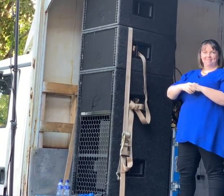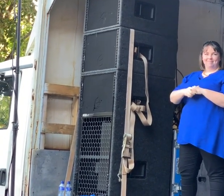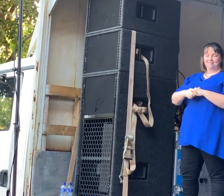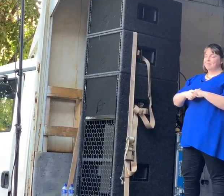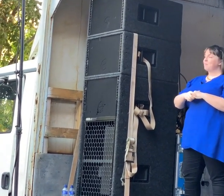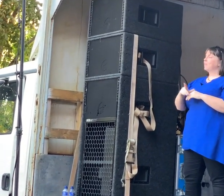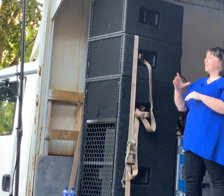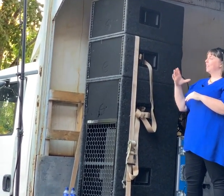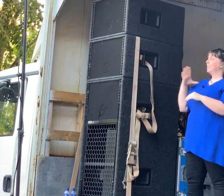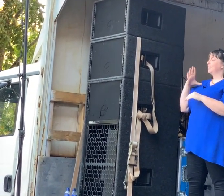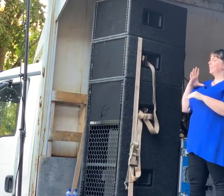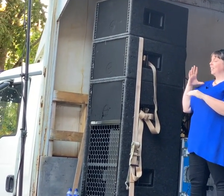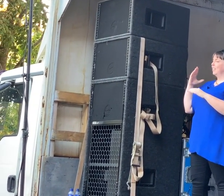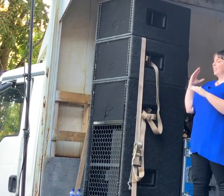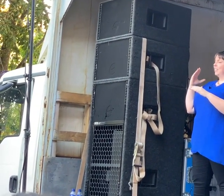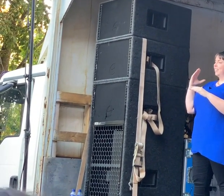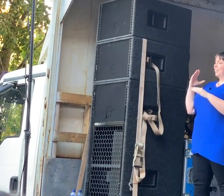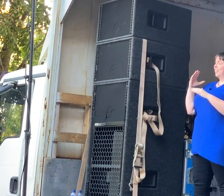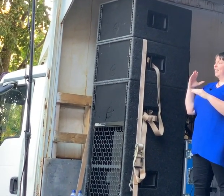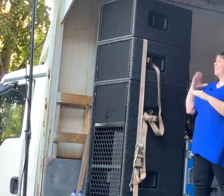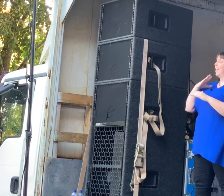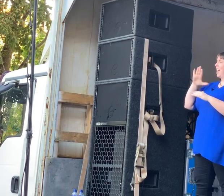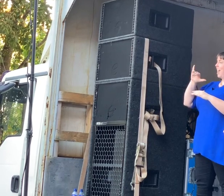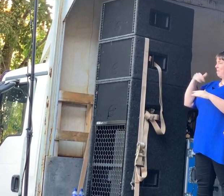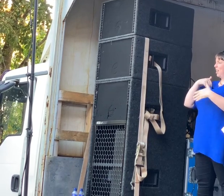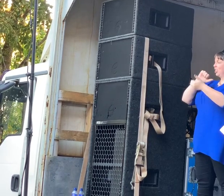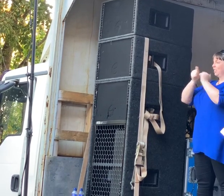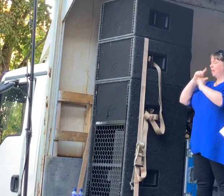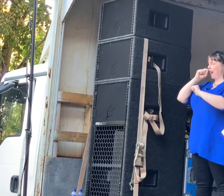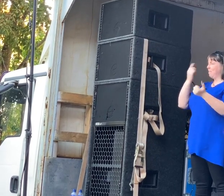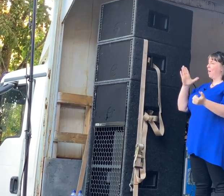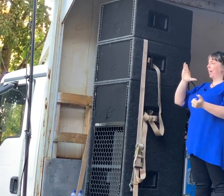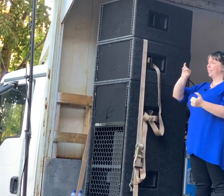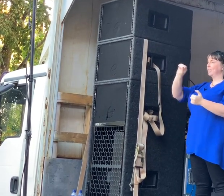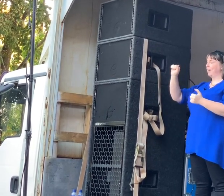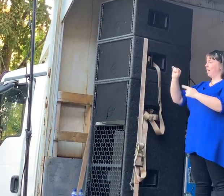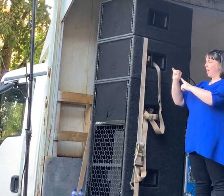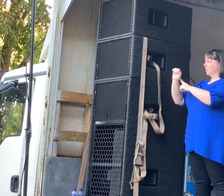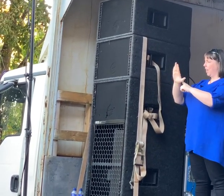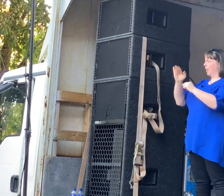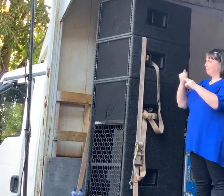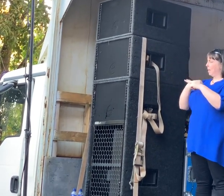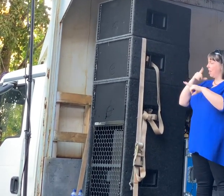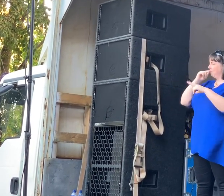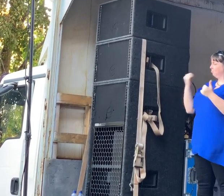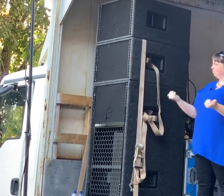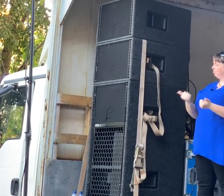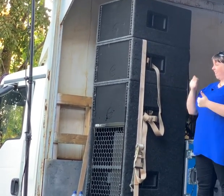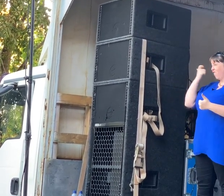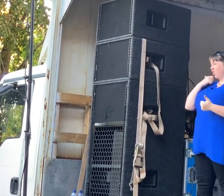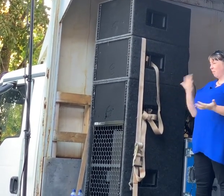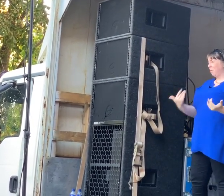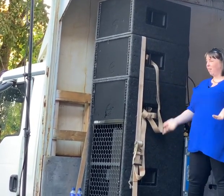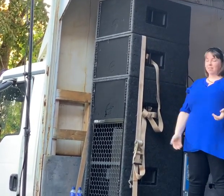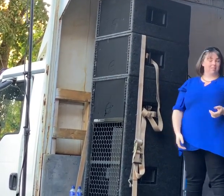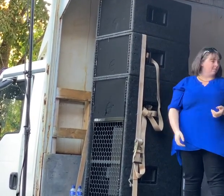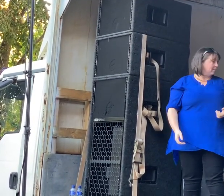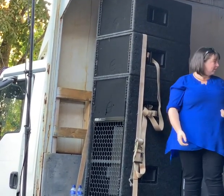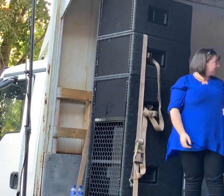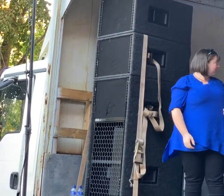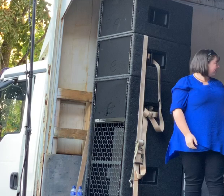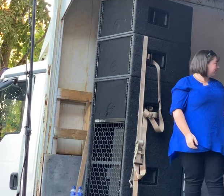Lisa has gone so far as to have the letters ISL in her name. Bernadette, it's time to up your game.